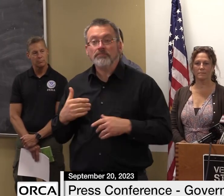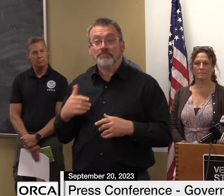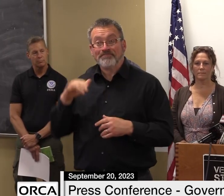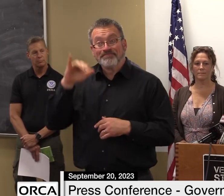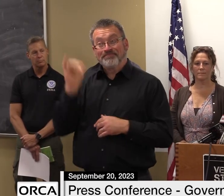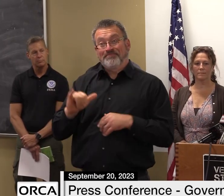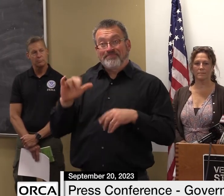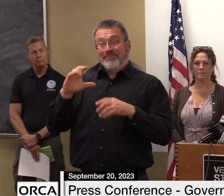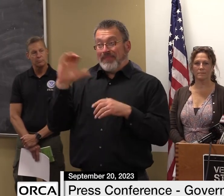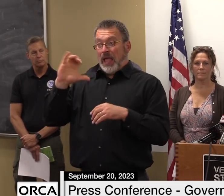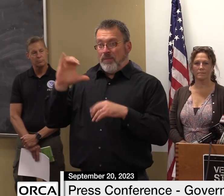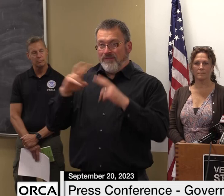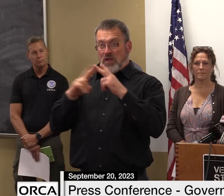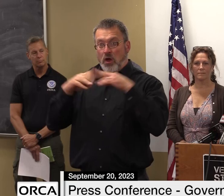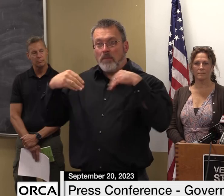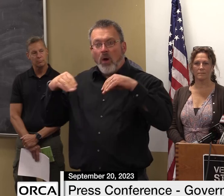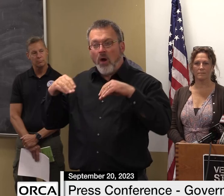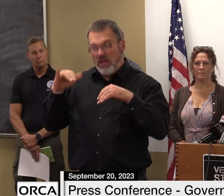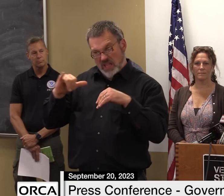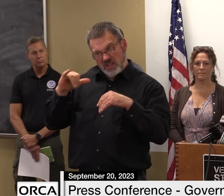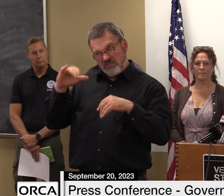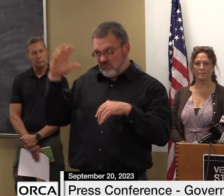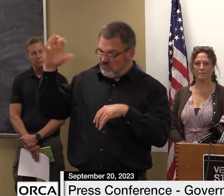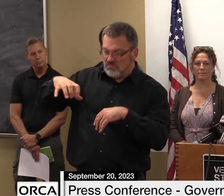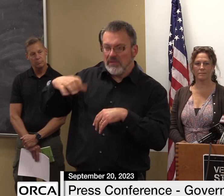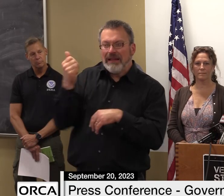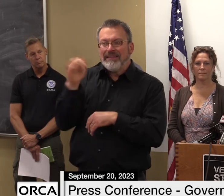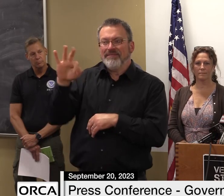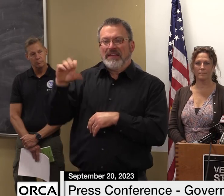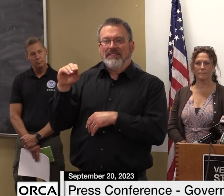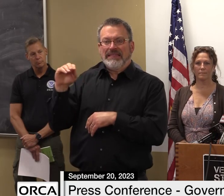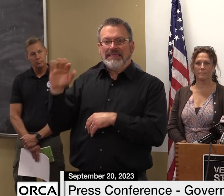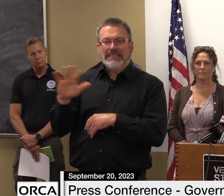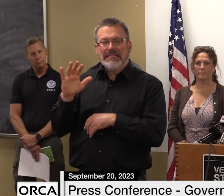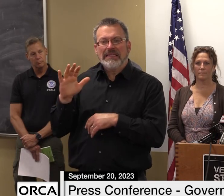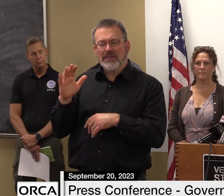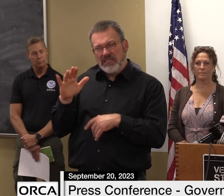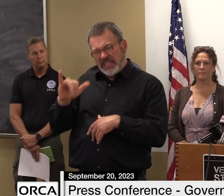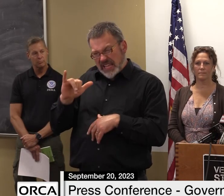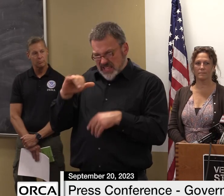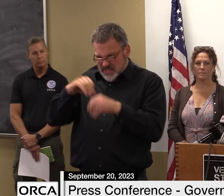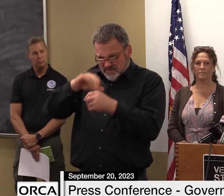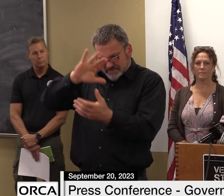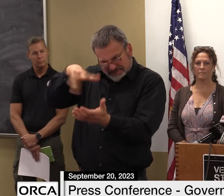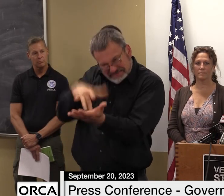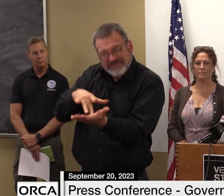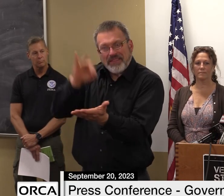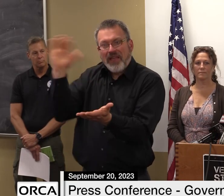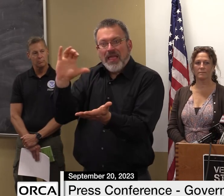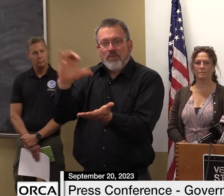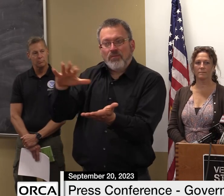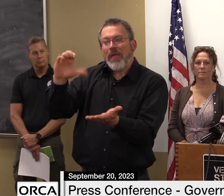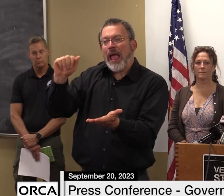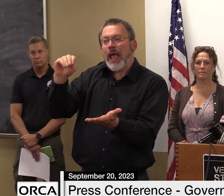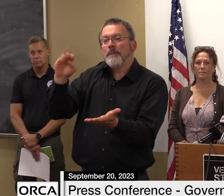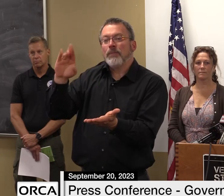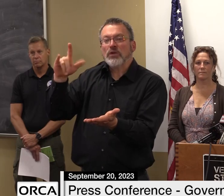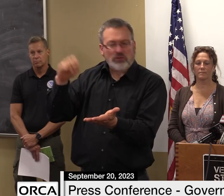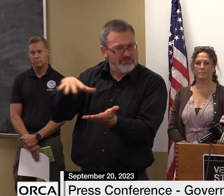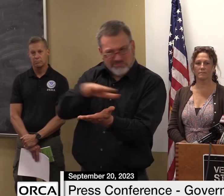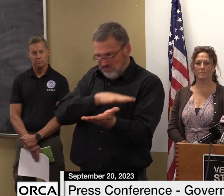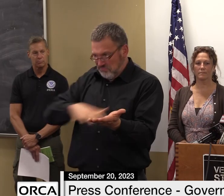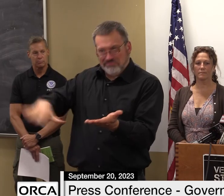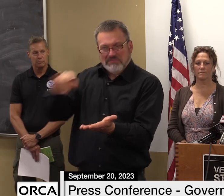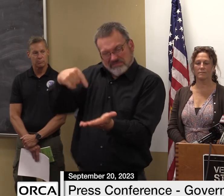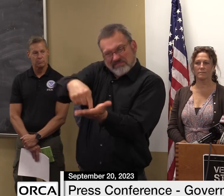1850s, and it has been the heart of the village ever since. We knew we had to keep the doors open, and we knew we had to bounce back one way